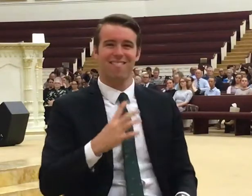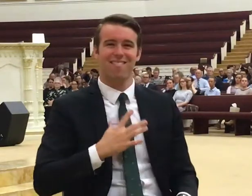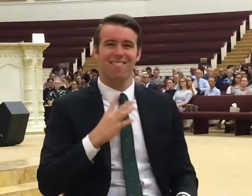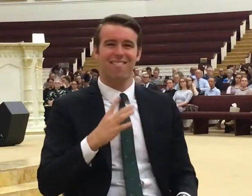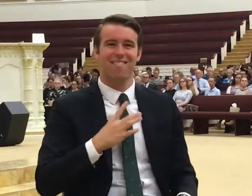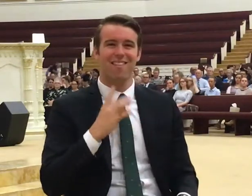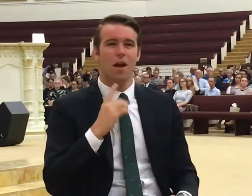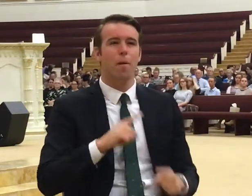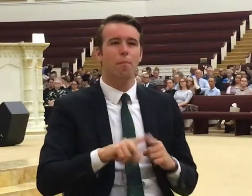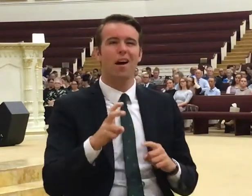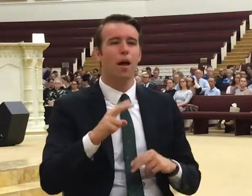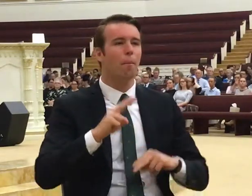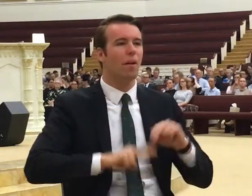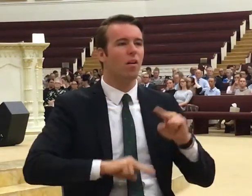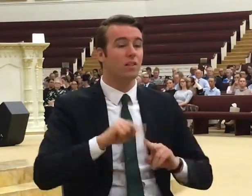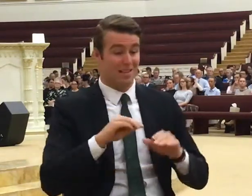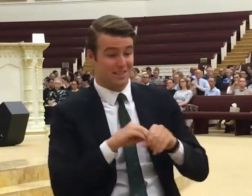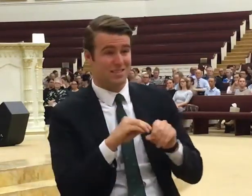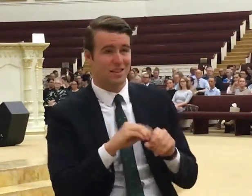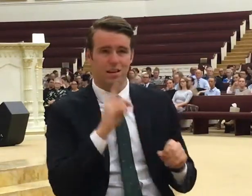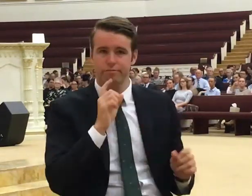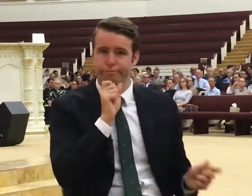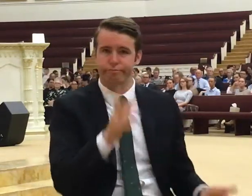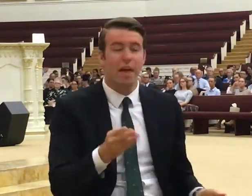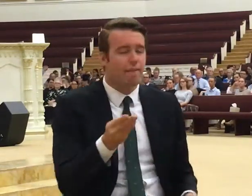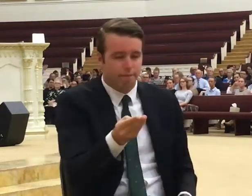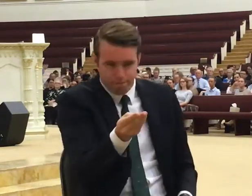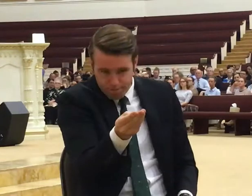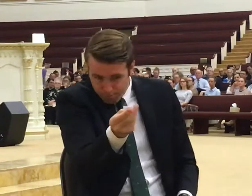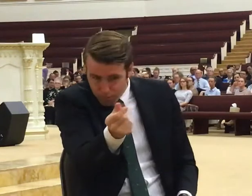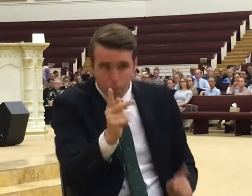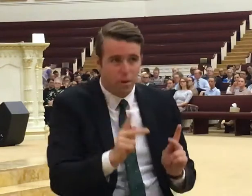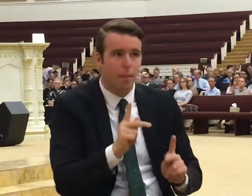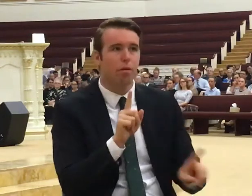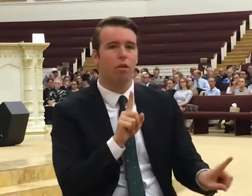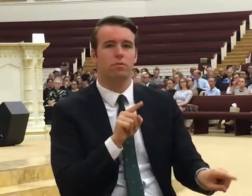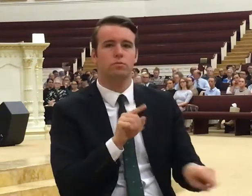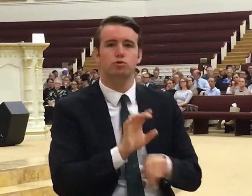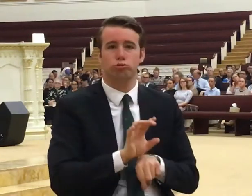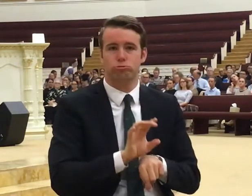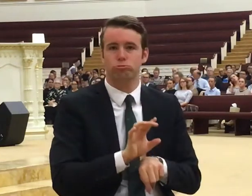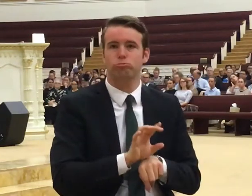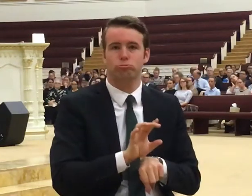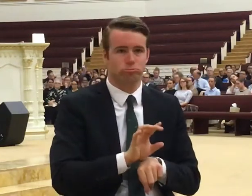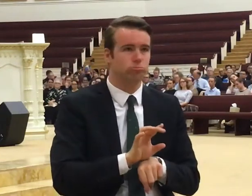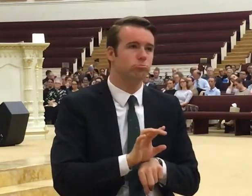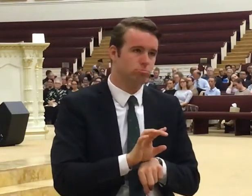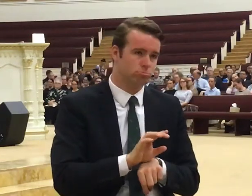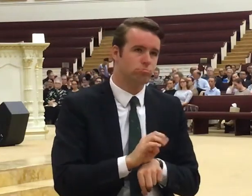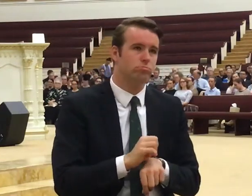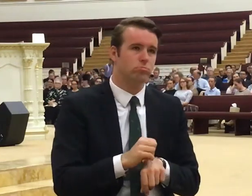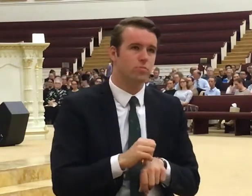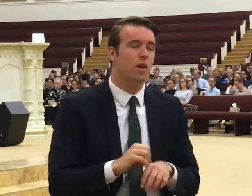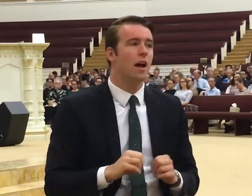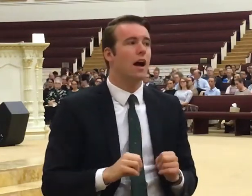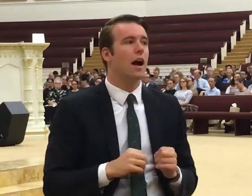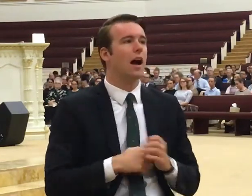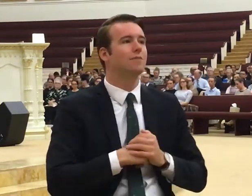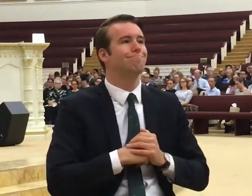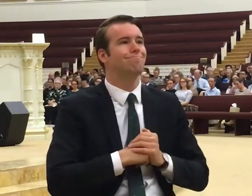well-kept church buildings, because very few people attend those churches. And in